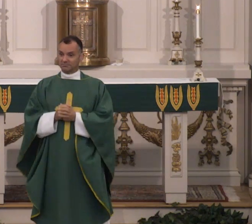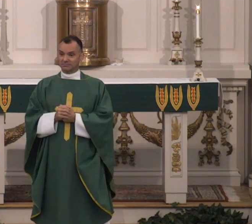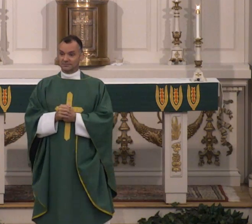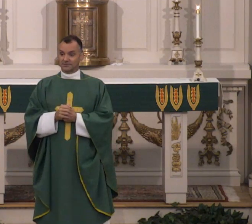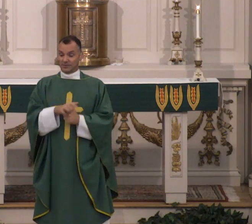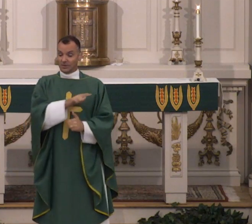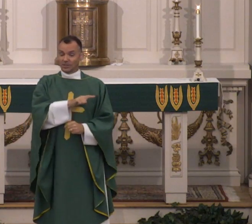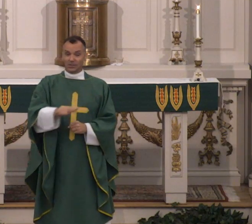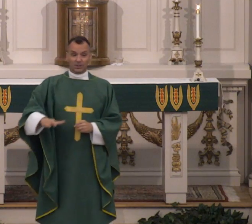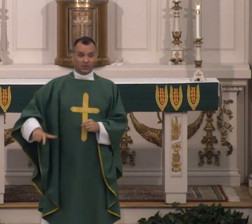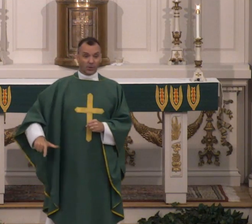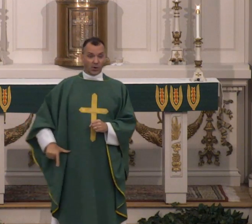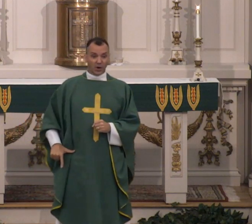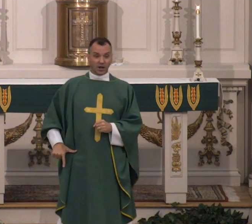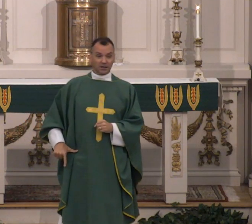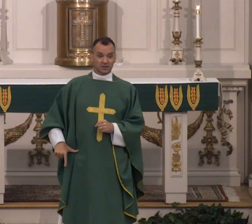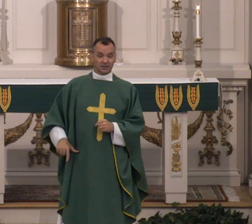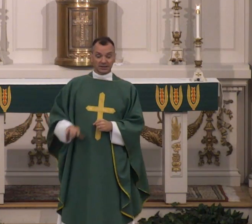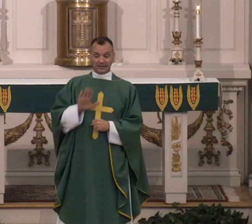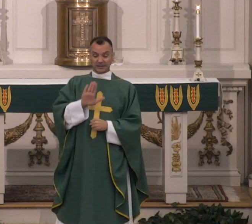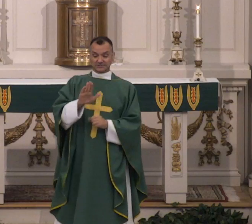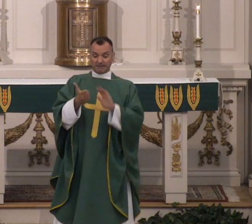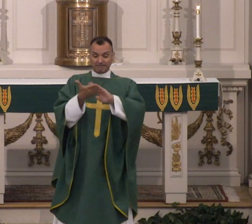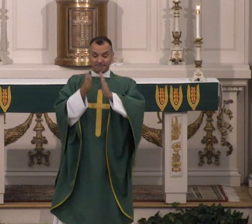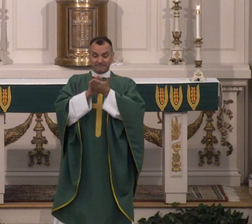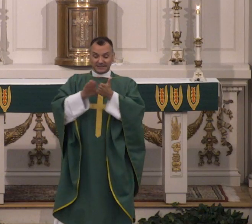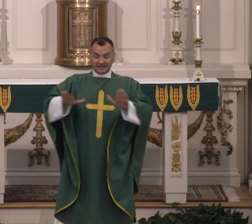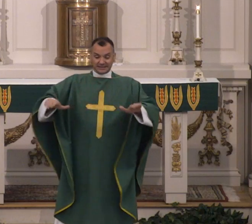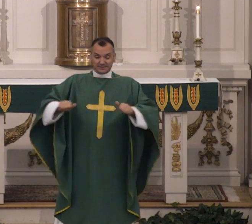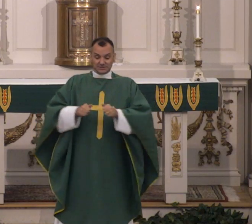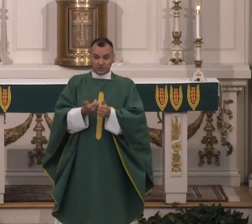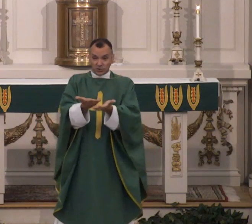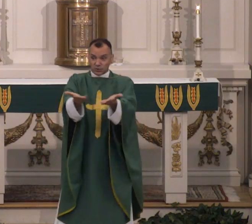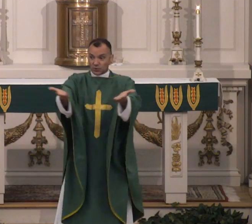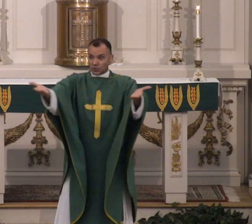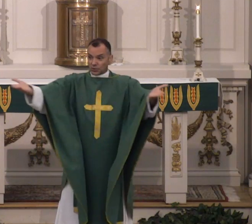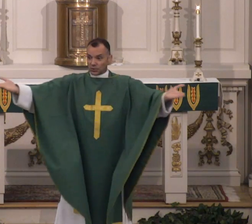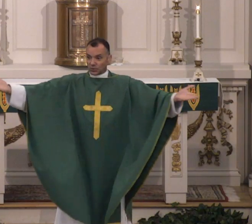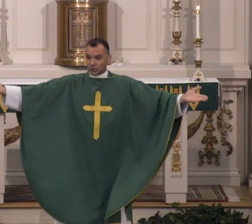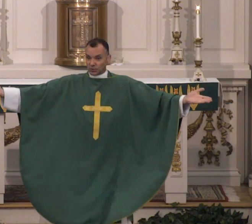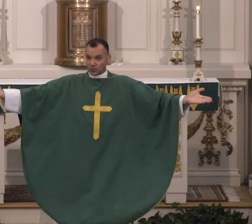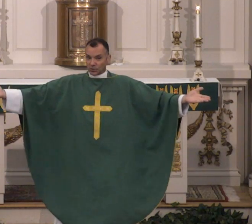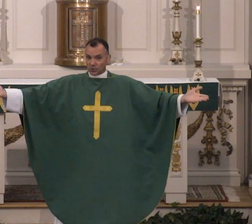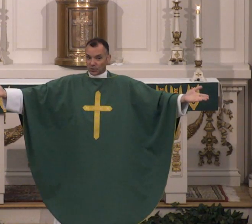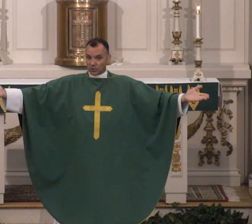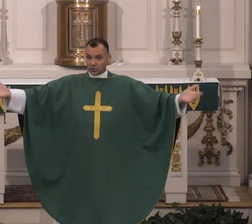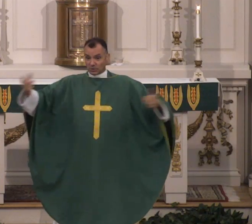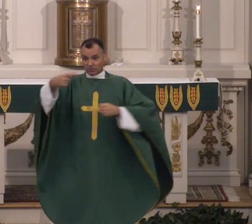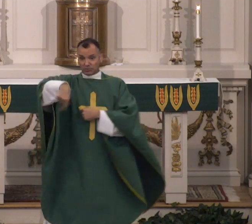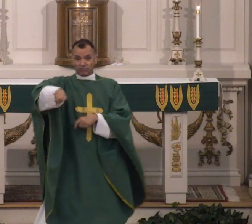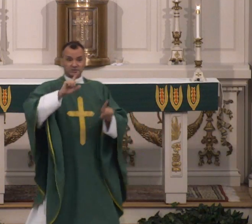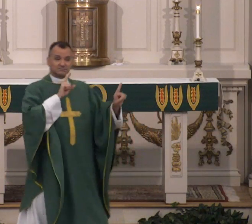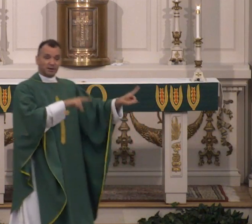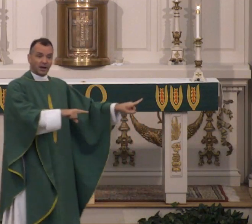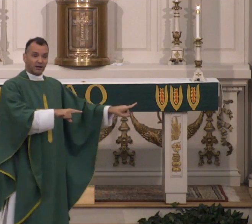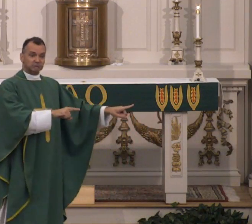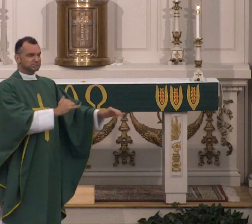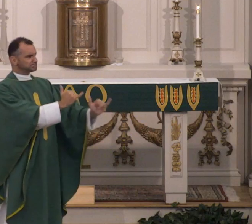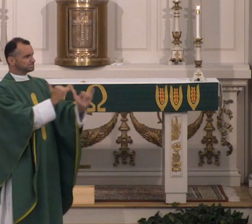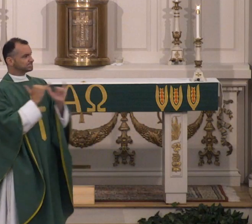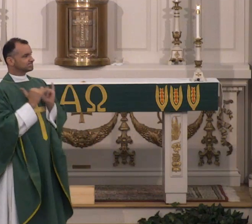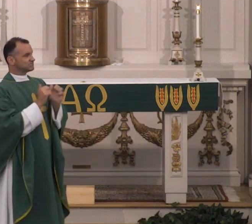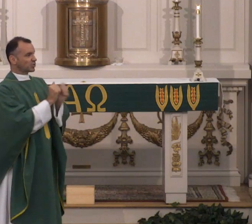priest says, "The peace of the Lord be with you, always." And